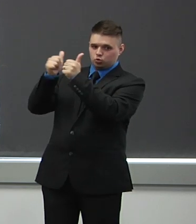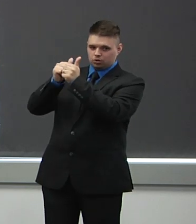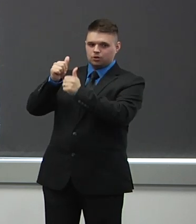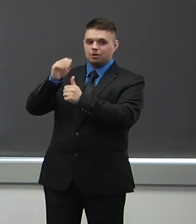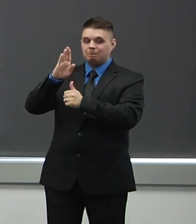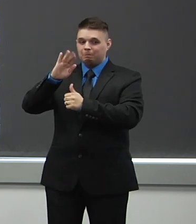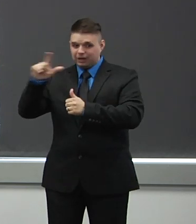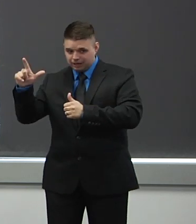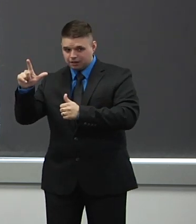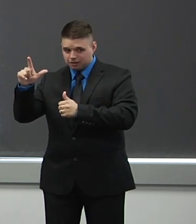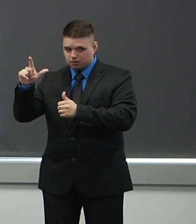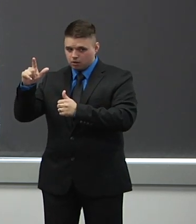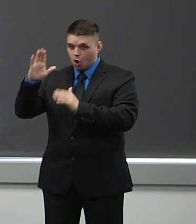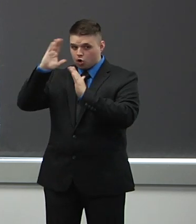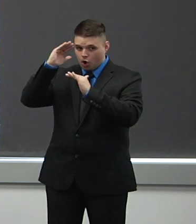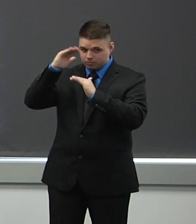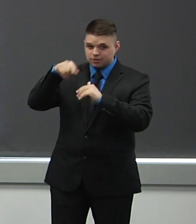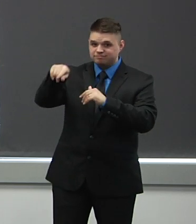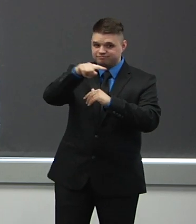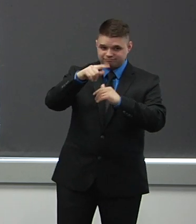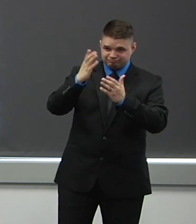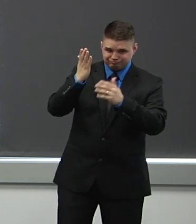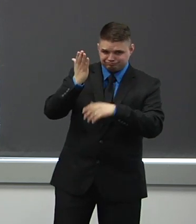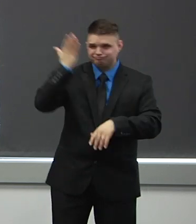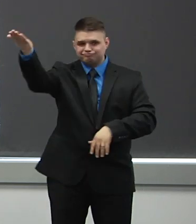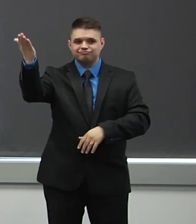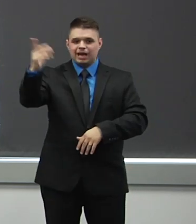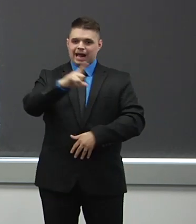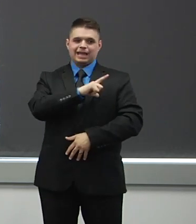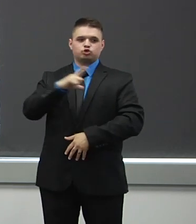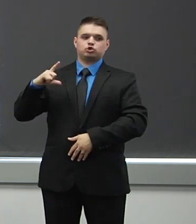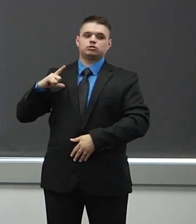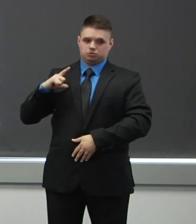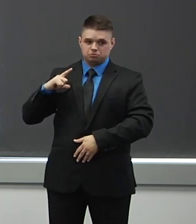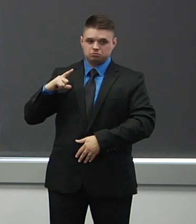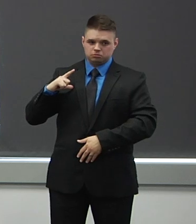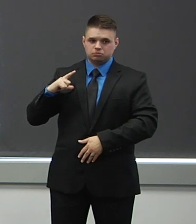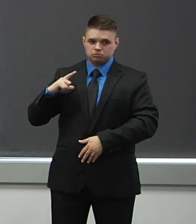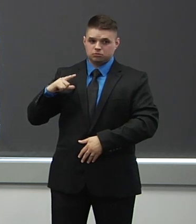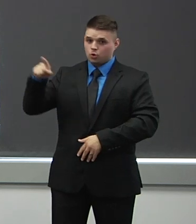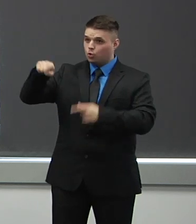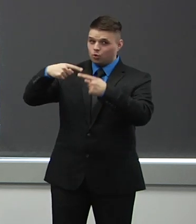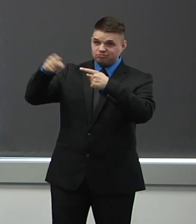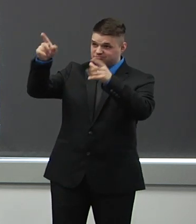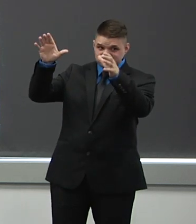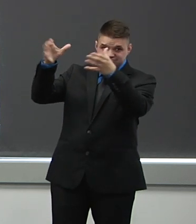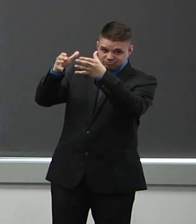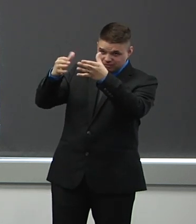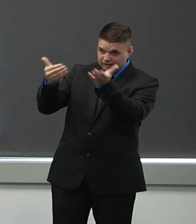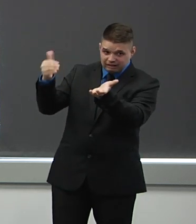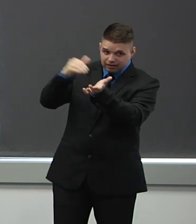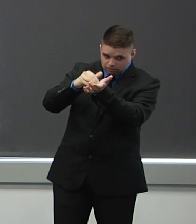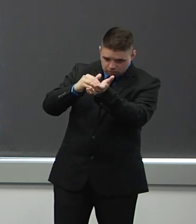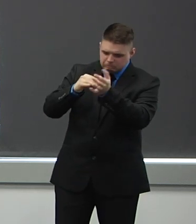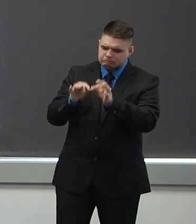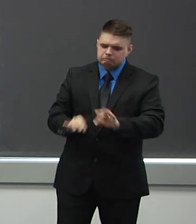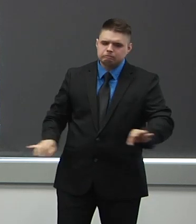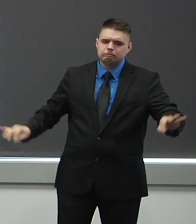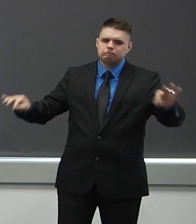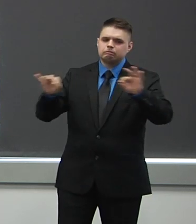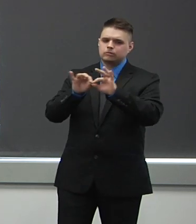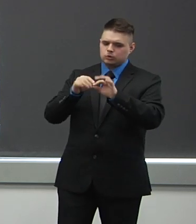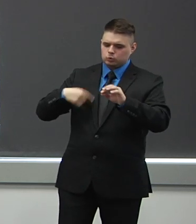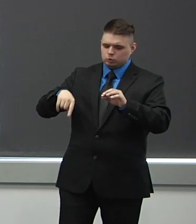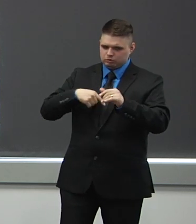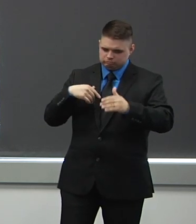issue to be back in front of the legislature when it convenes again. I think it's critically important that we do everything we